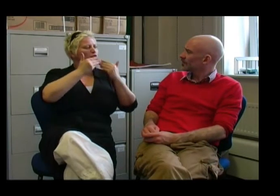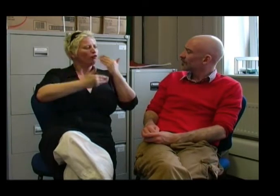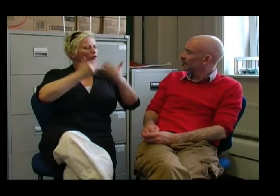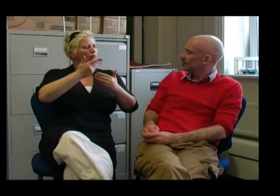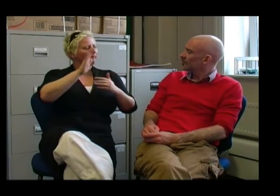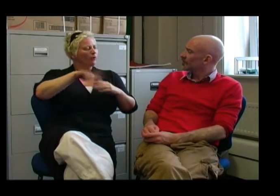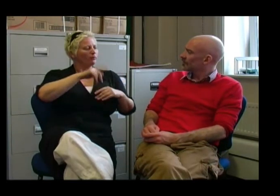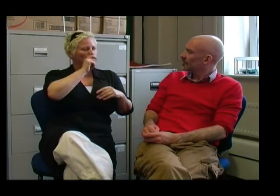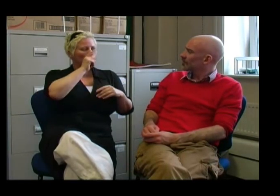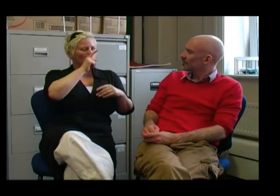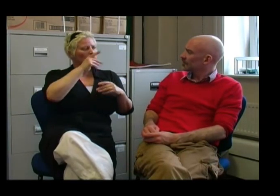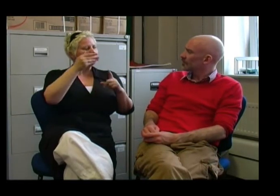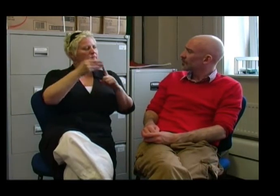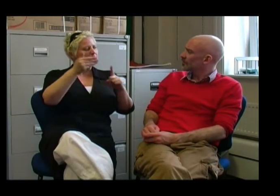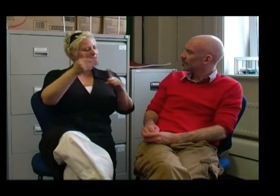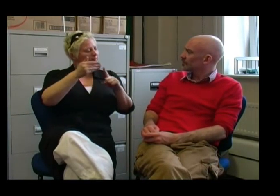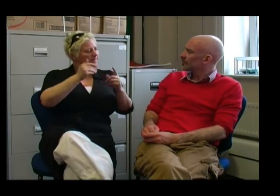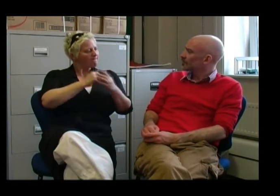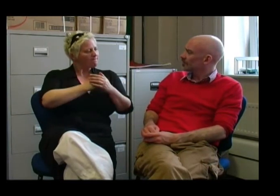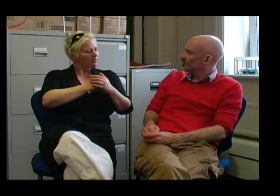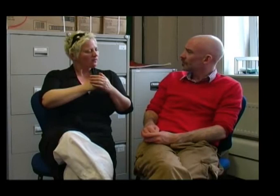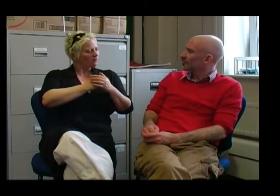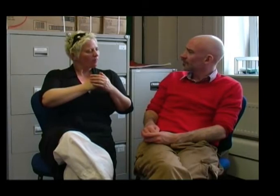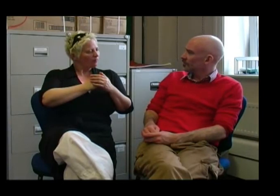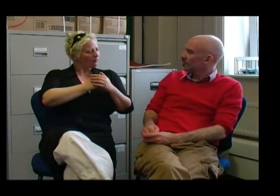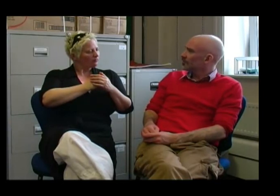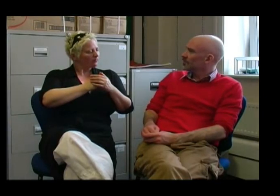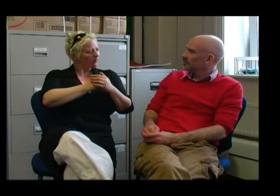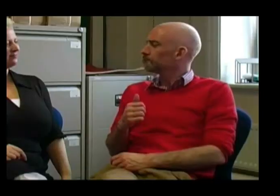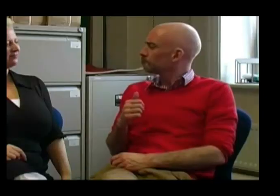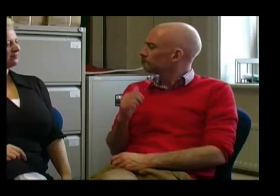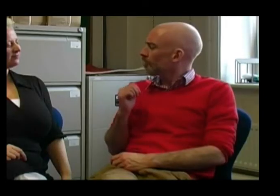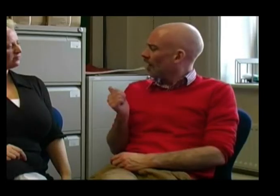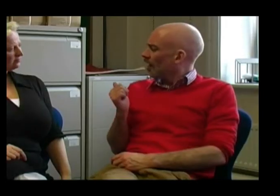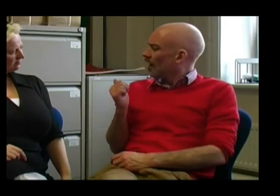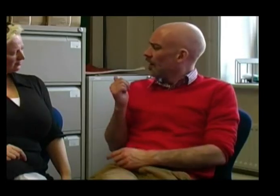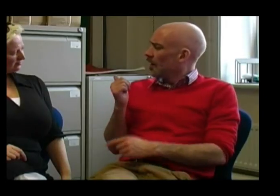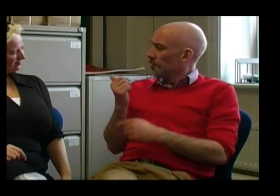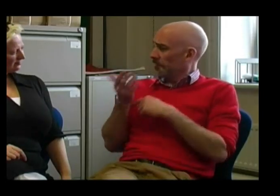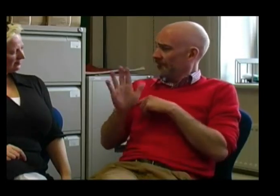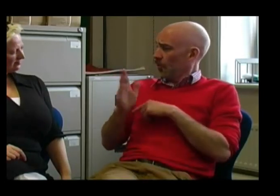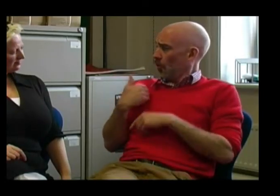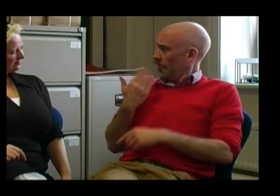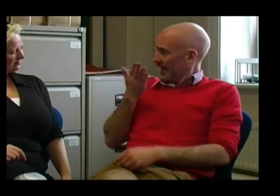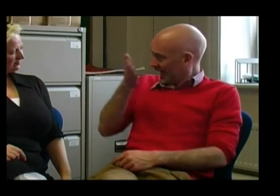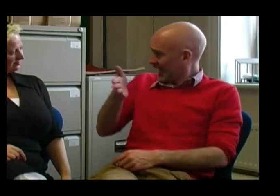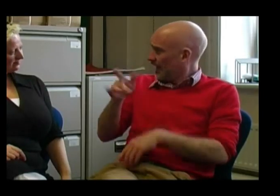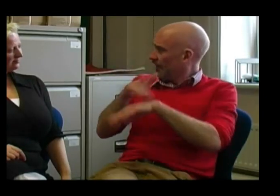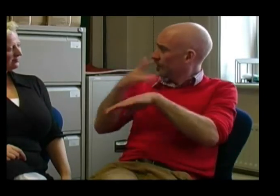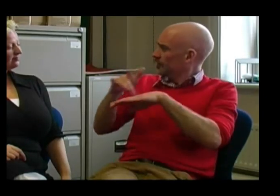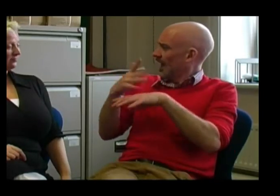So some of the story you can get from Julie's perspective as well. Okay.